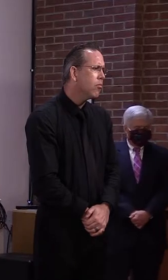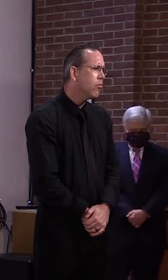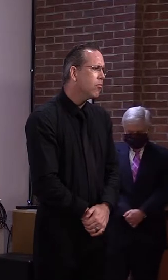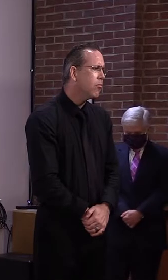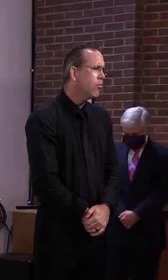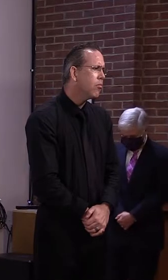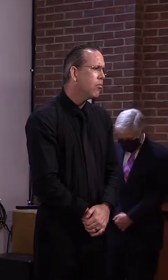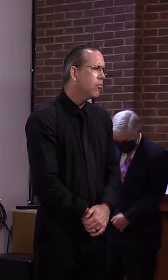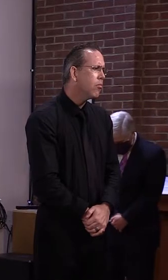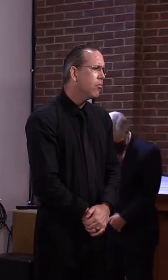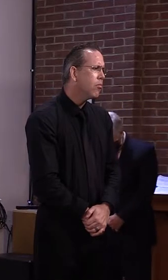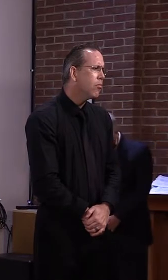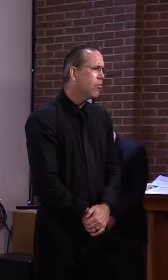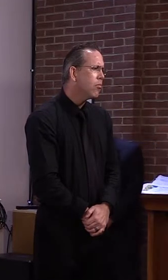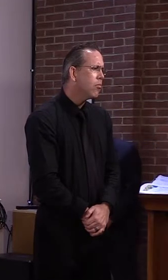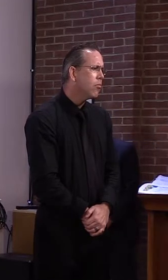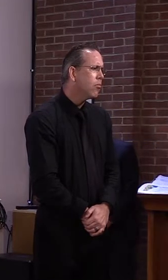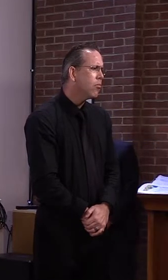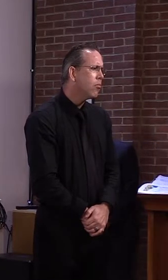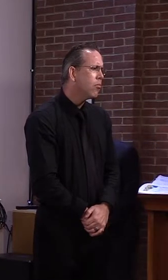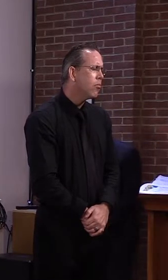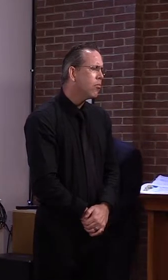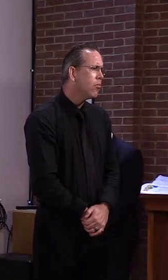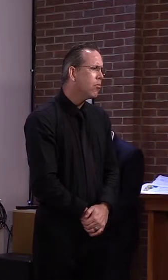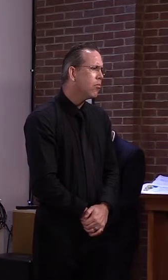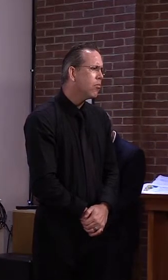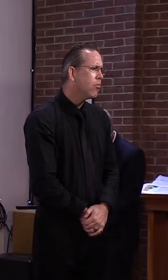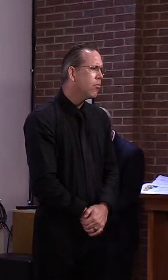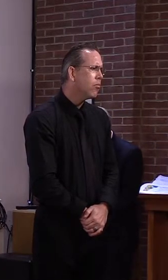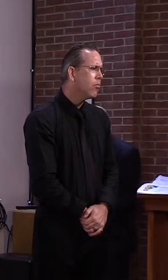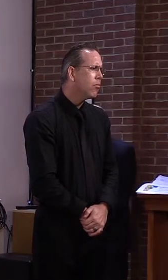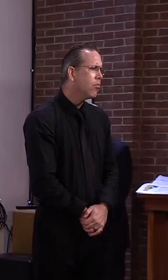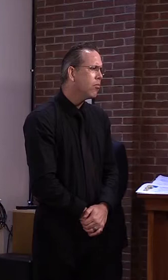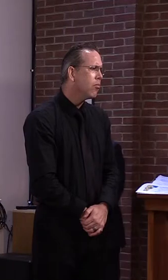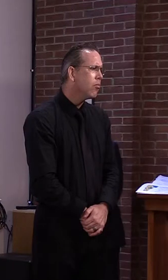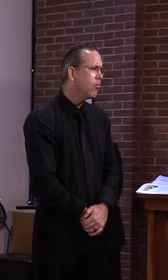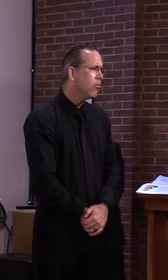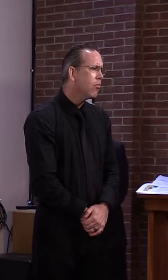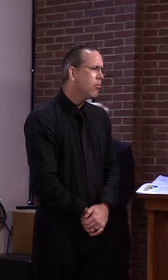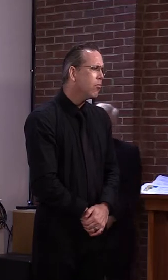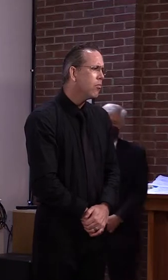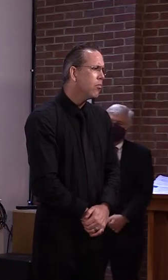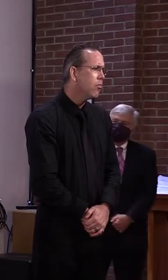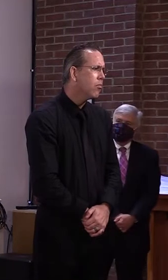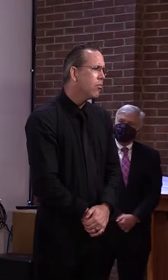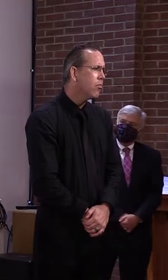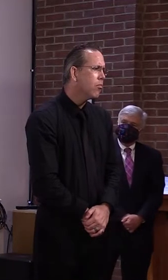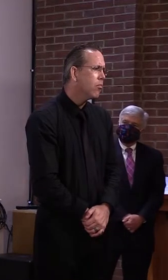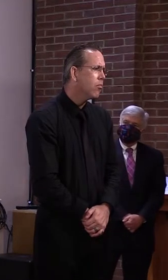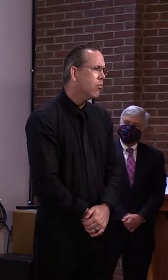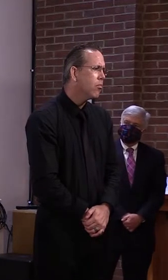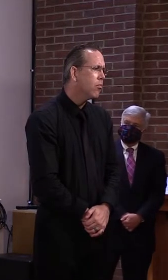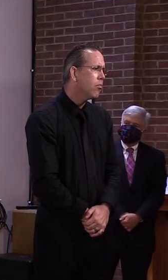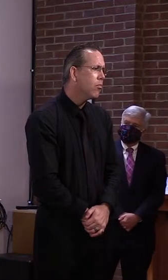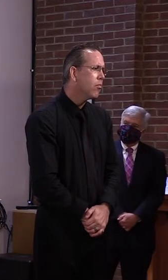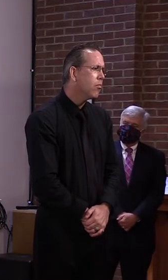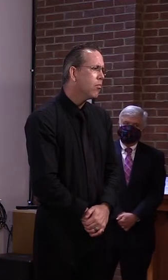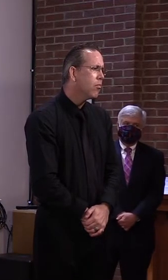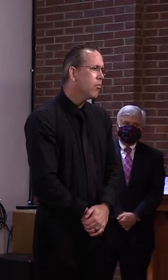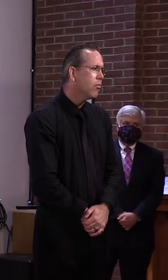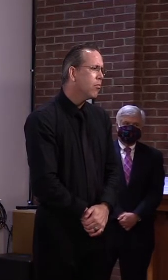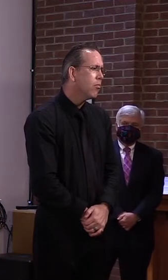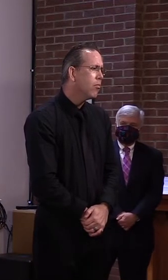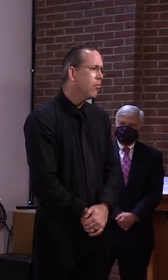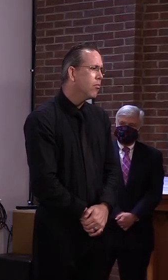like incumbent upon me to ask these people about quarantining or anything